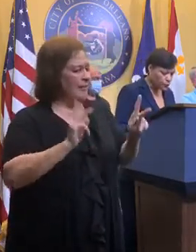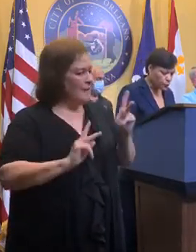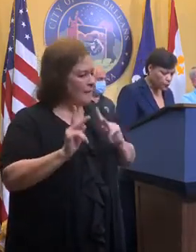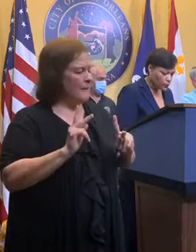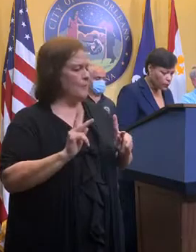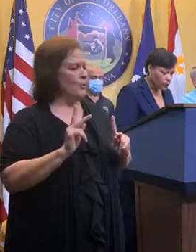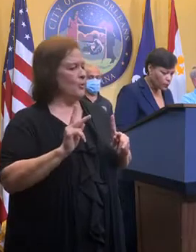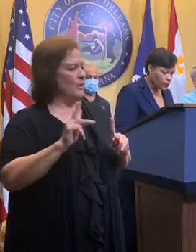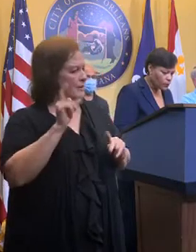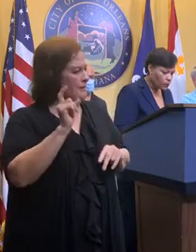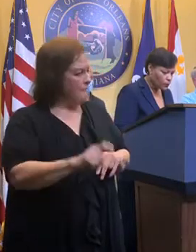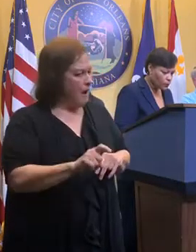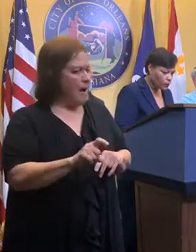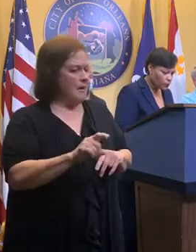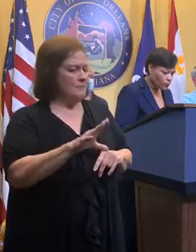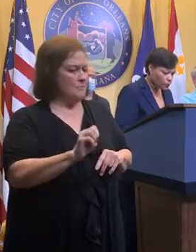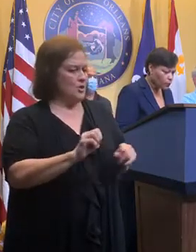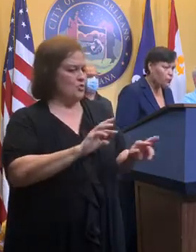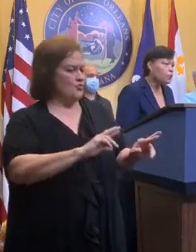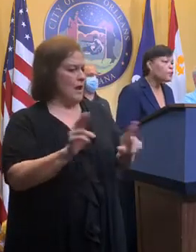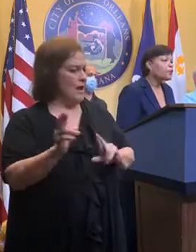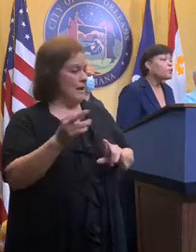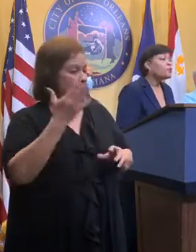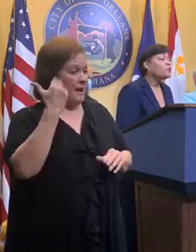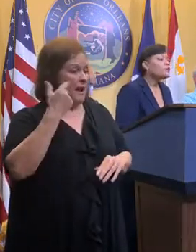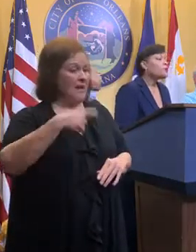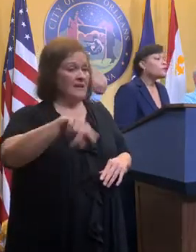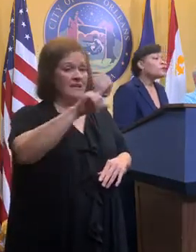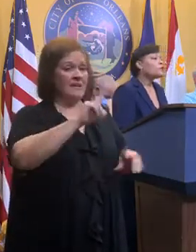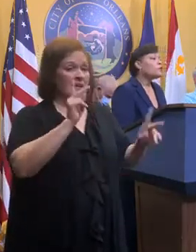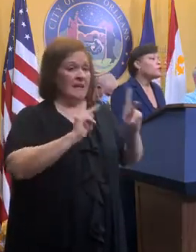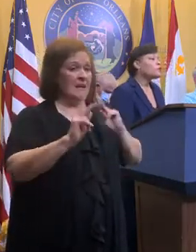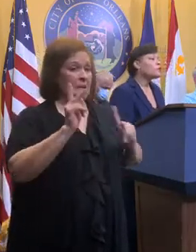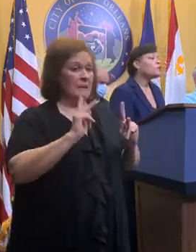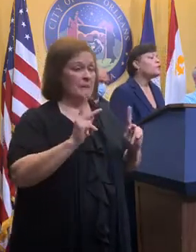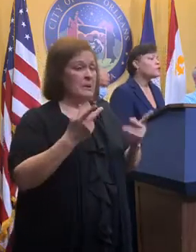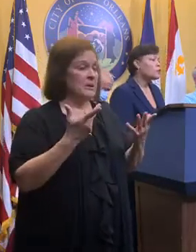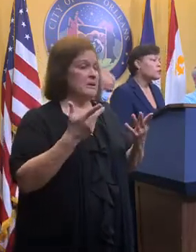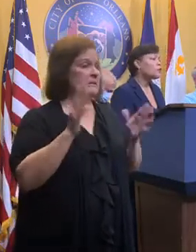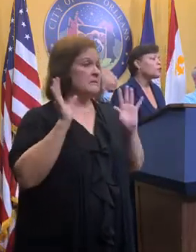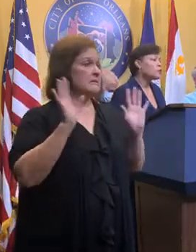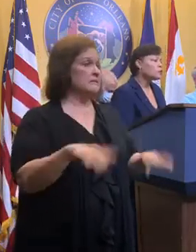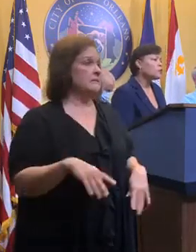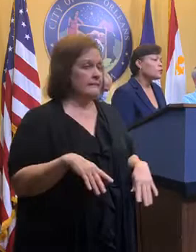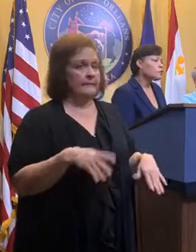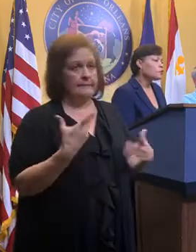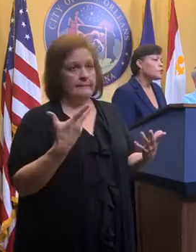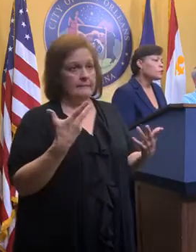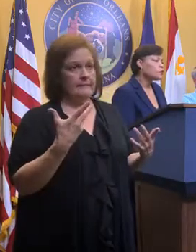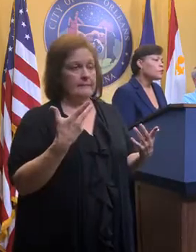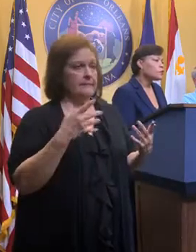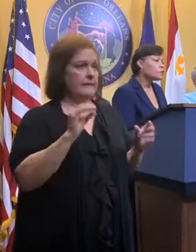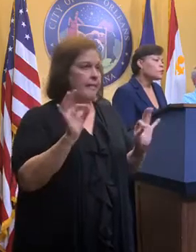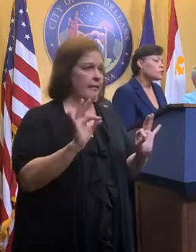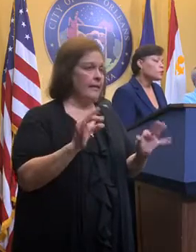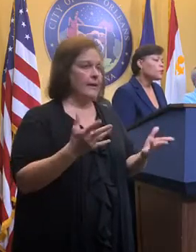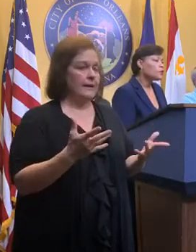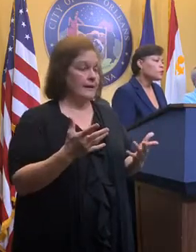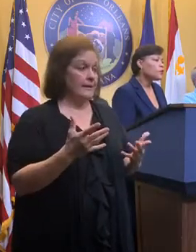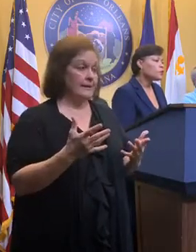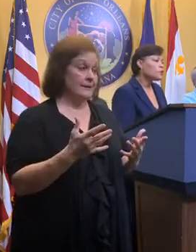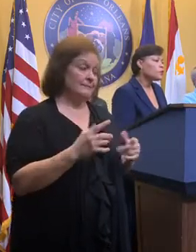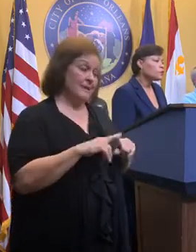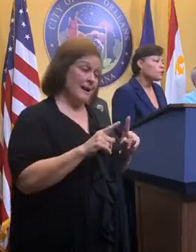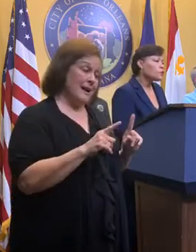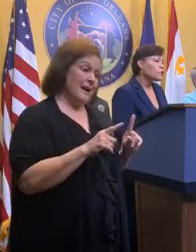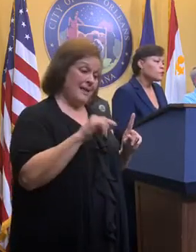and ready in case something does happen? Because I think a lot of people have this, we've dodged a bullet now all summer, but it does look like what Colin said, this one is gonna